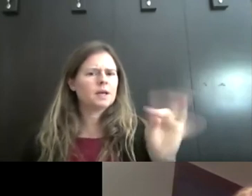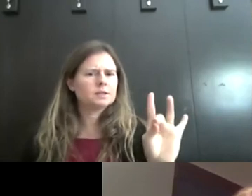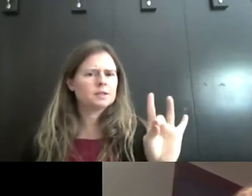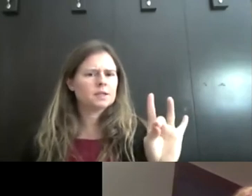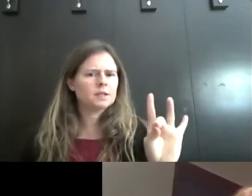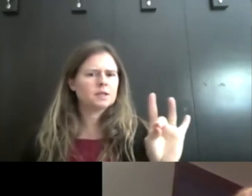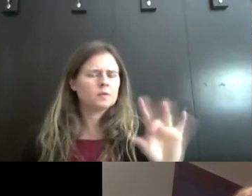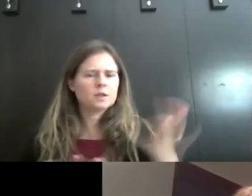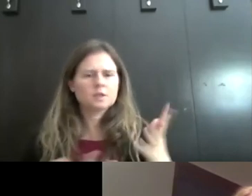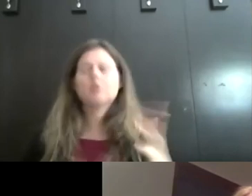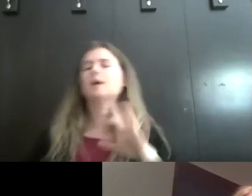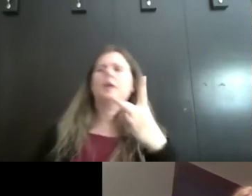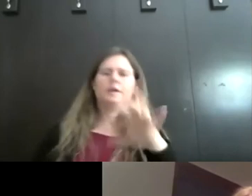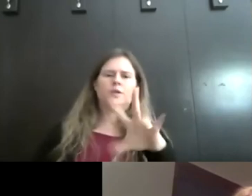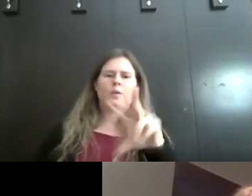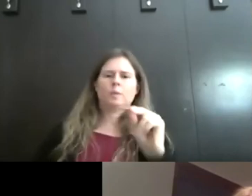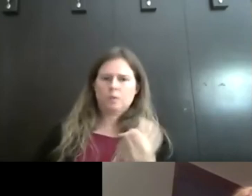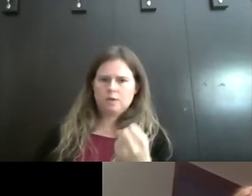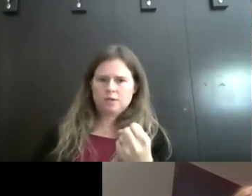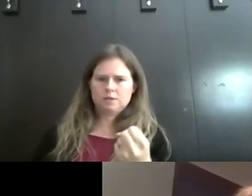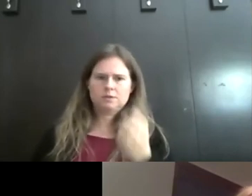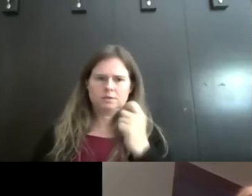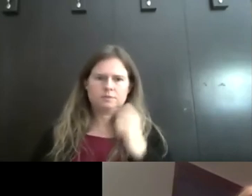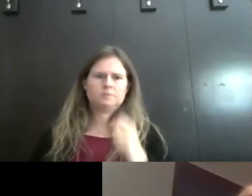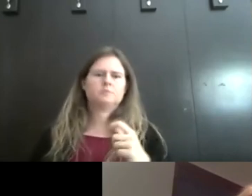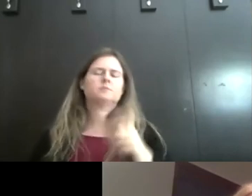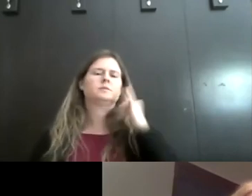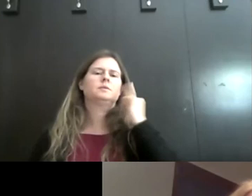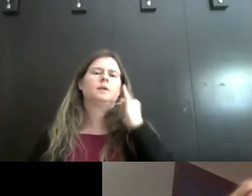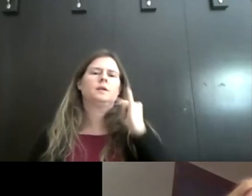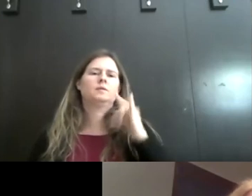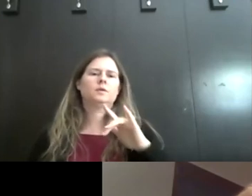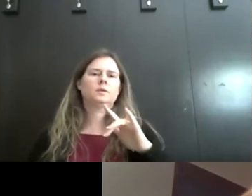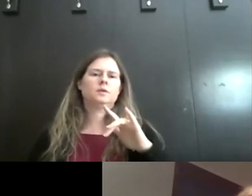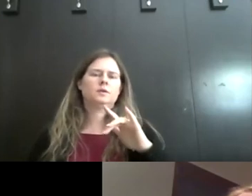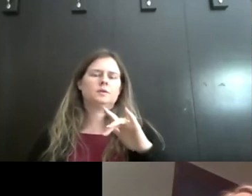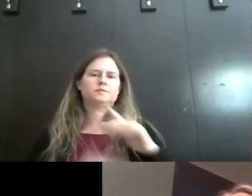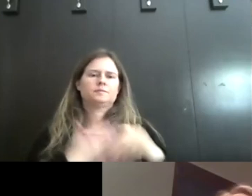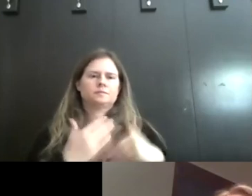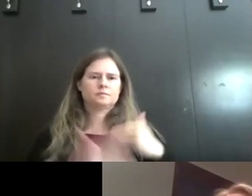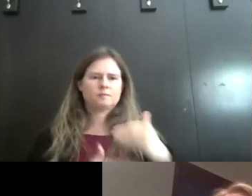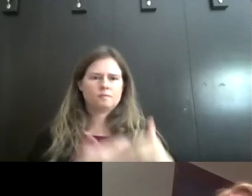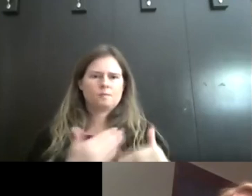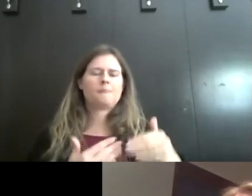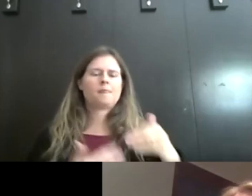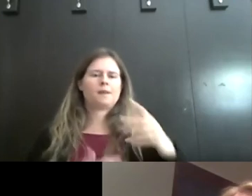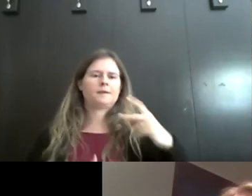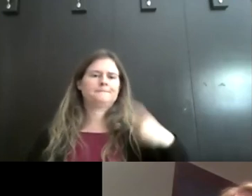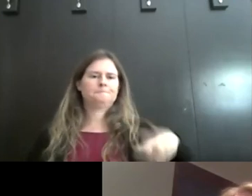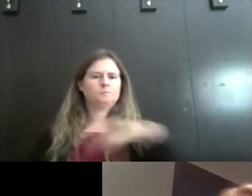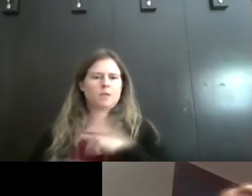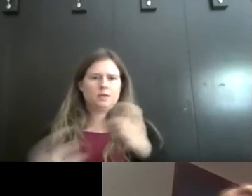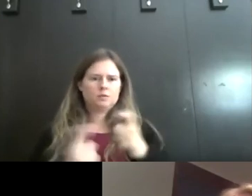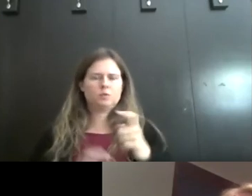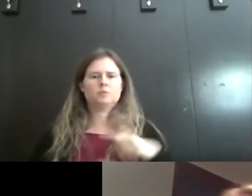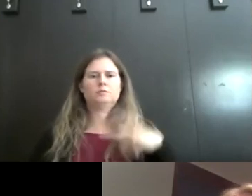1830, so that's when California was being transitioning from under the control of Spain to